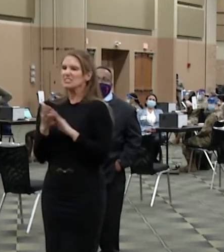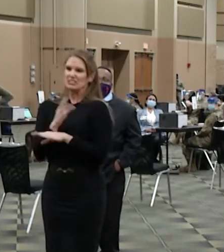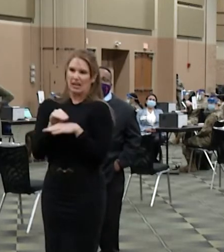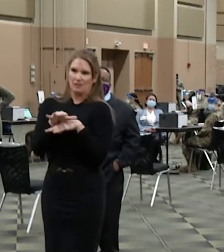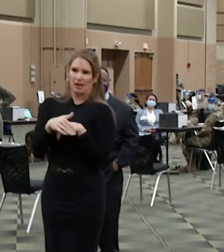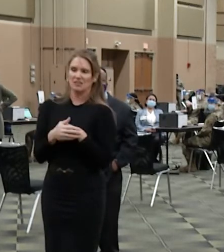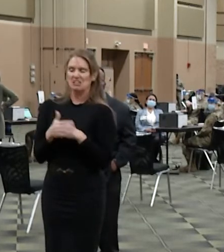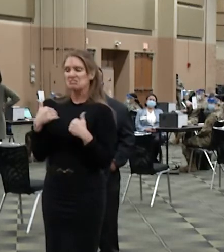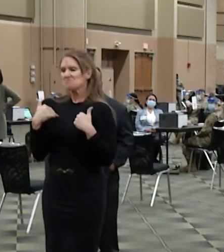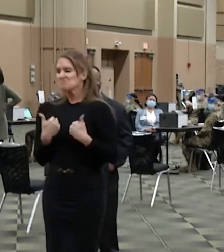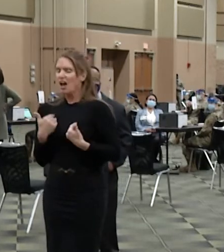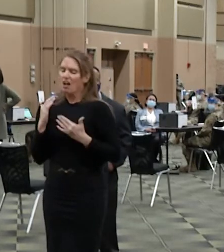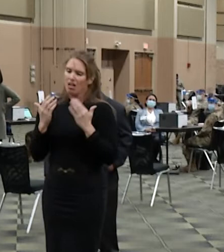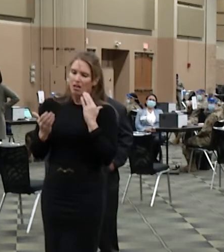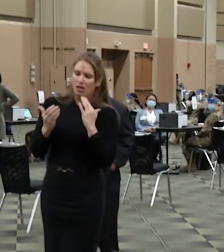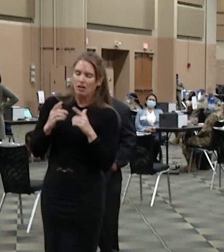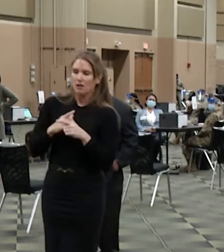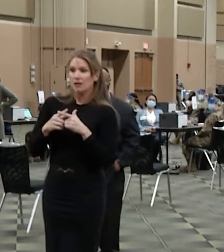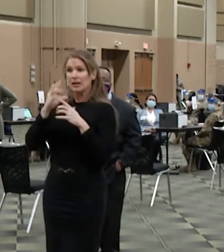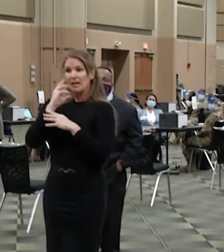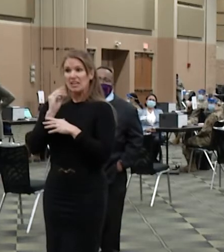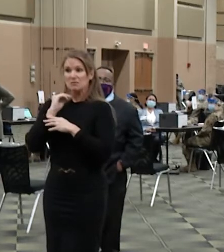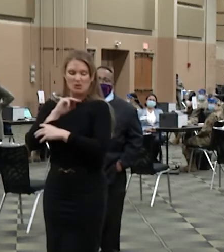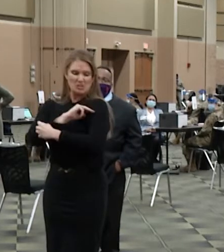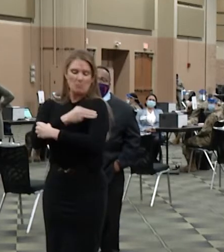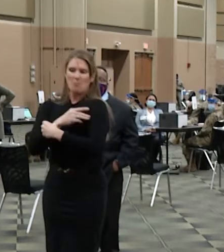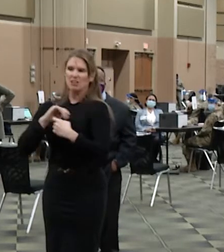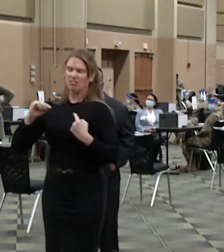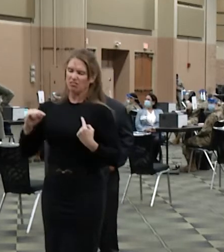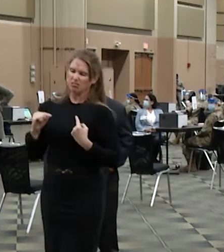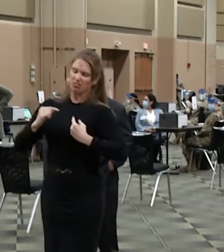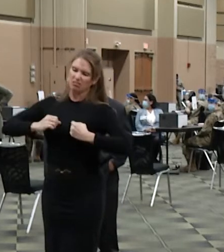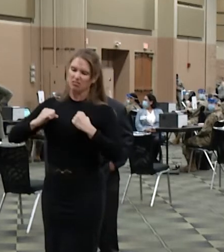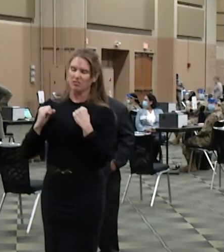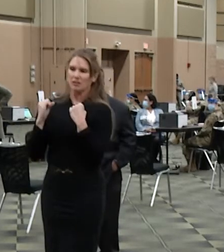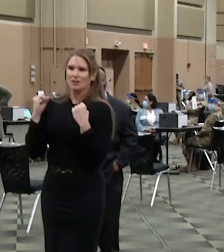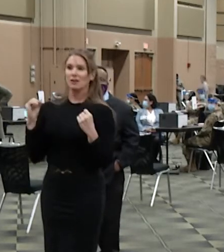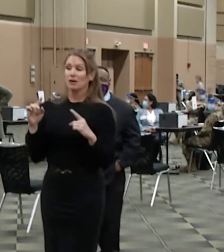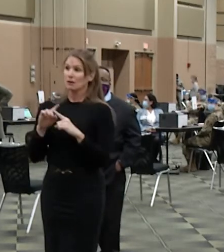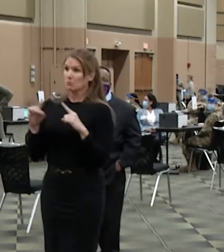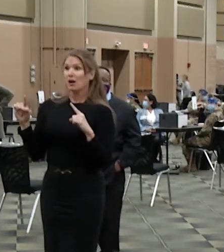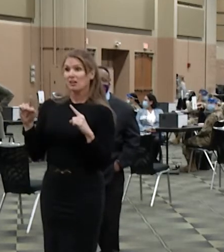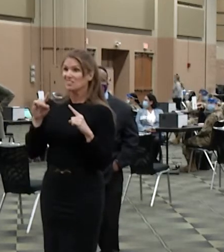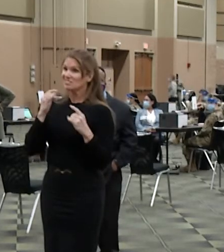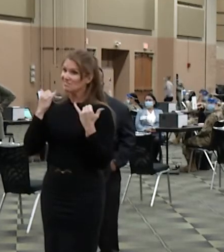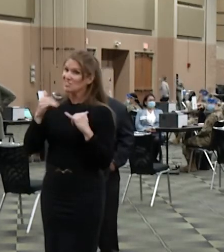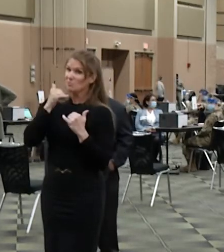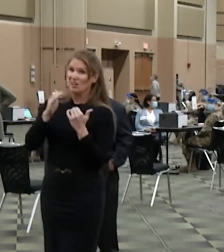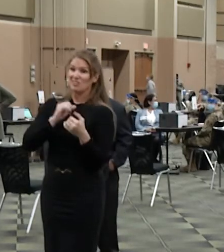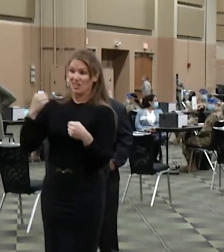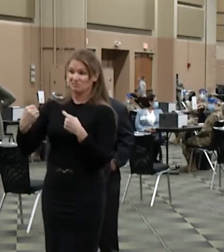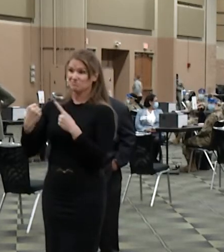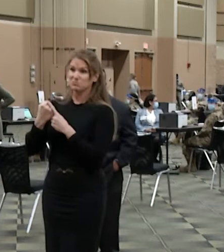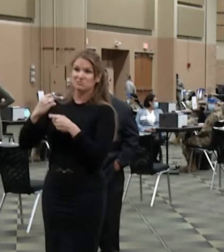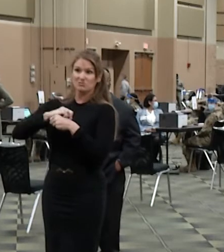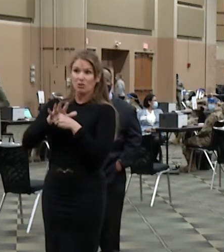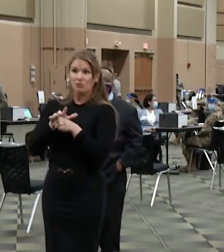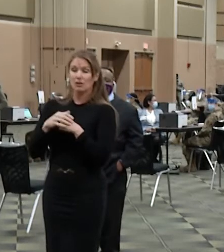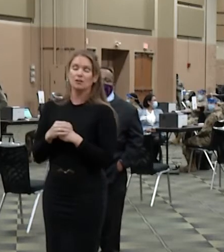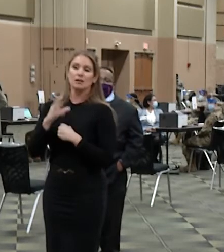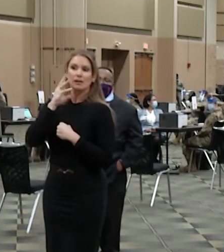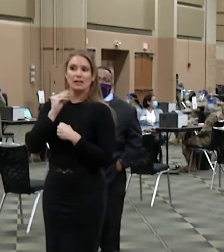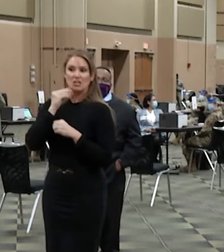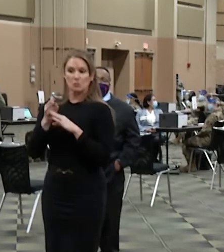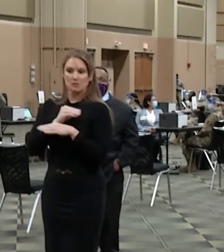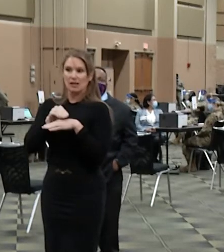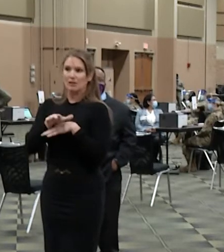may be a little tired, you may experience muscle aches, but it is also much better than getting COVID-19. Experiencing side effects does not